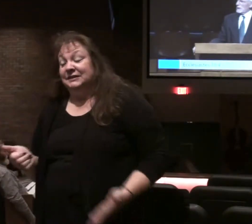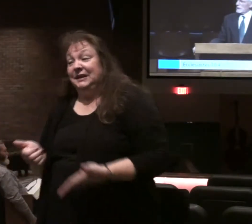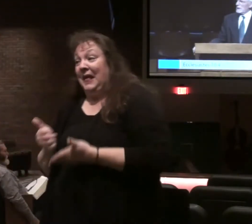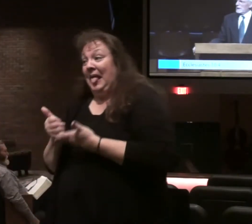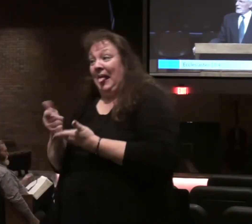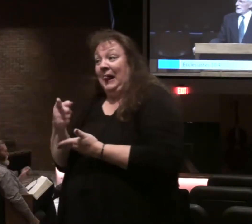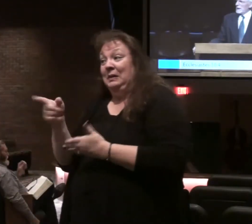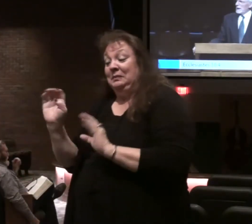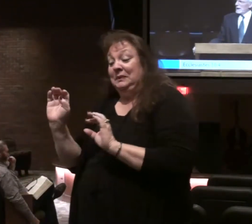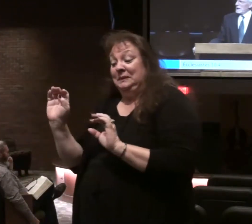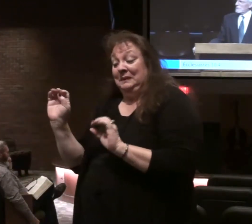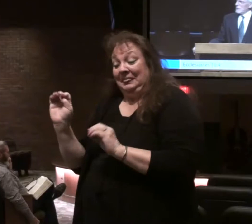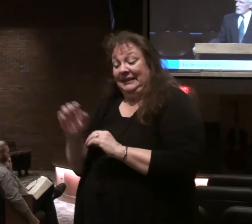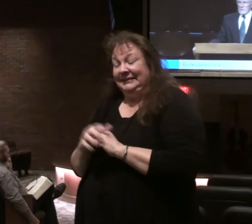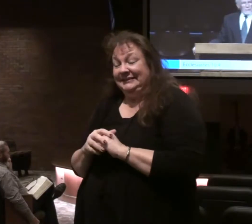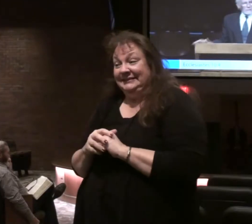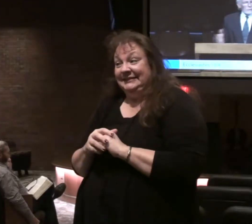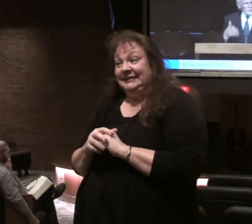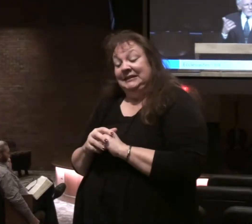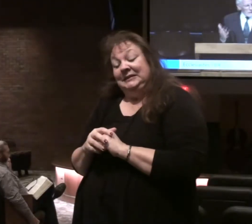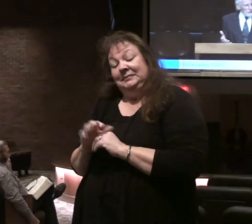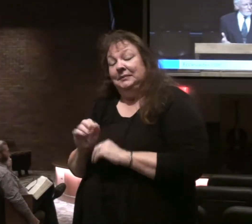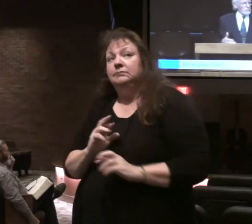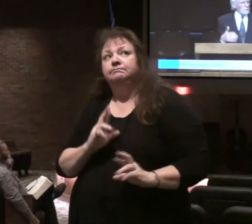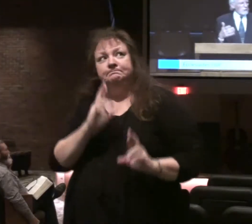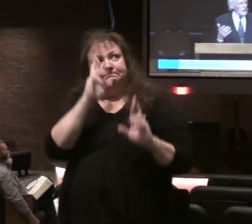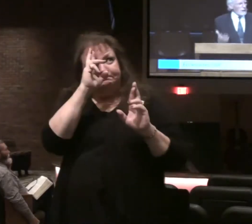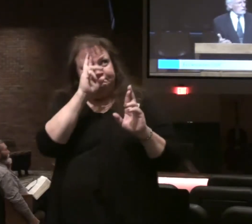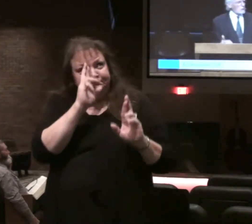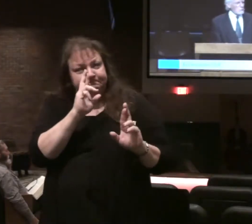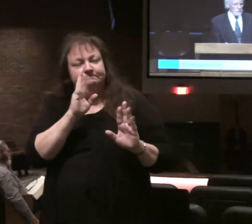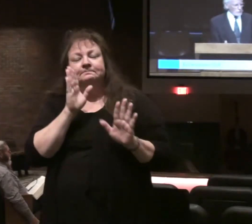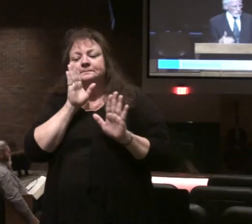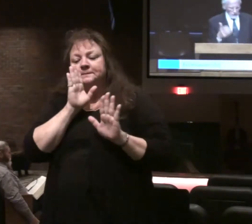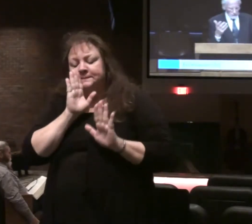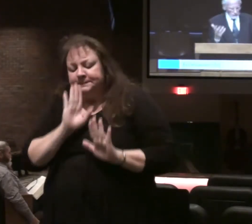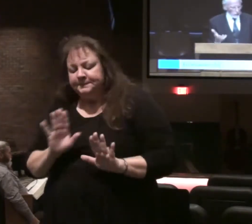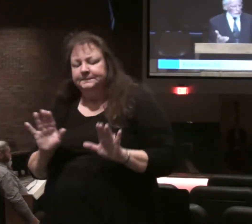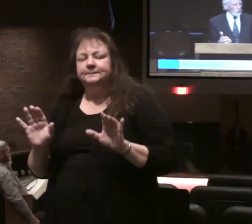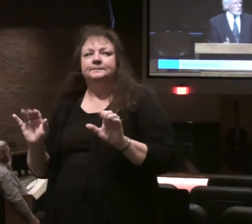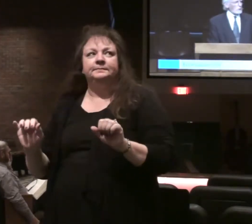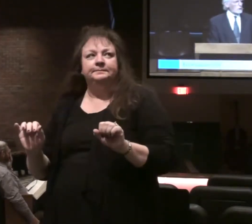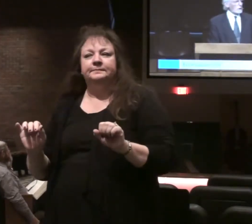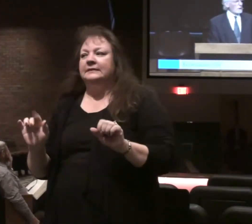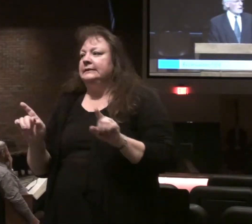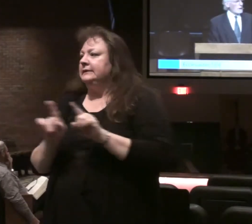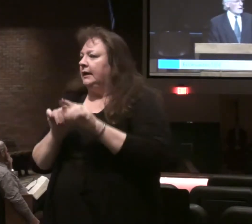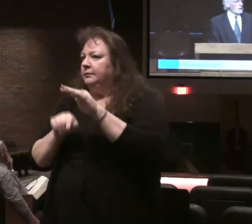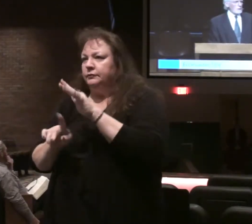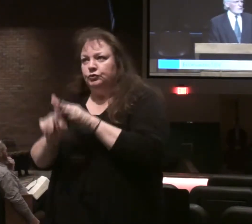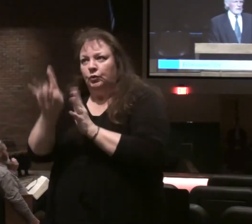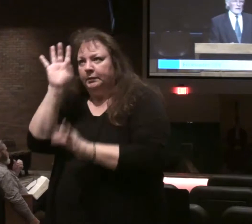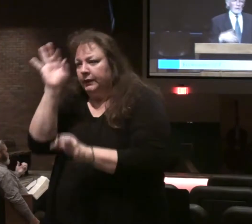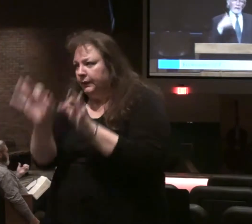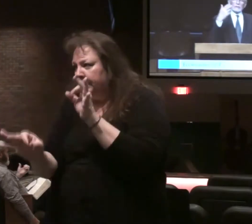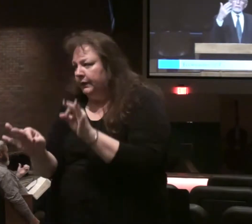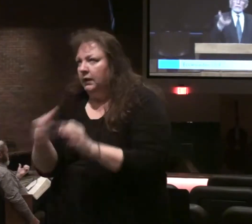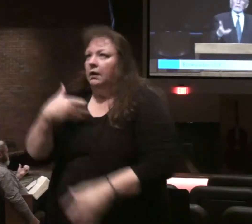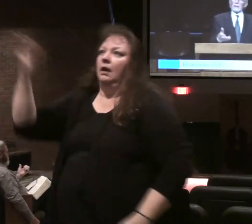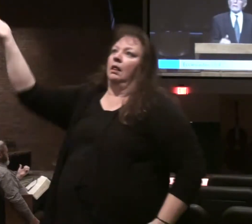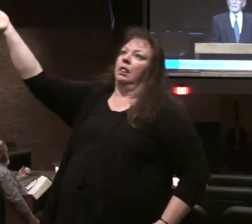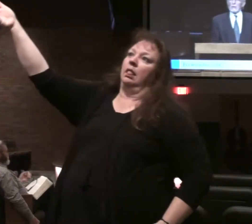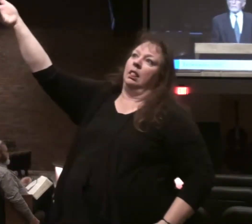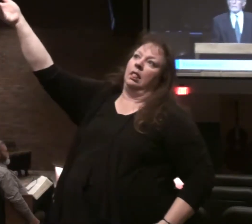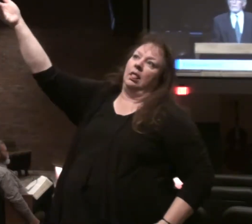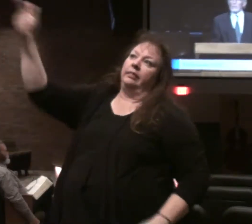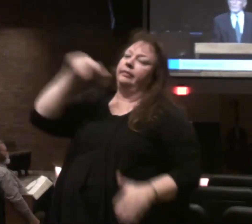want. But if you respect him, you maintain your composure. Same if you go to court. You don't need to give a lecture on